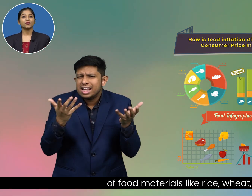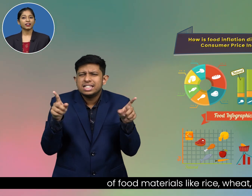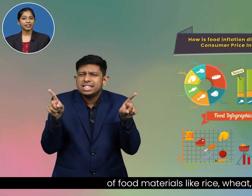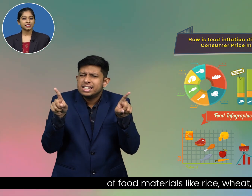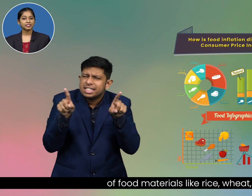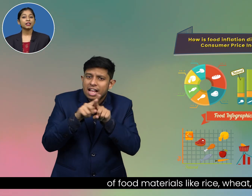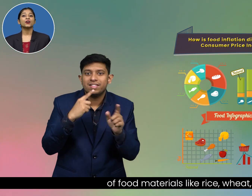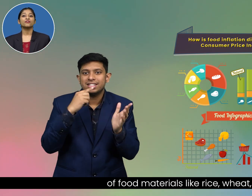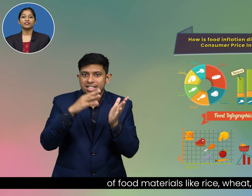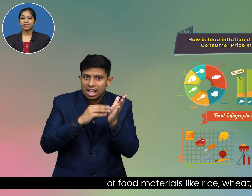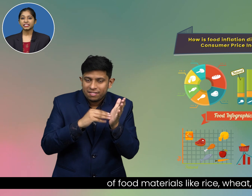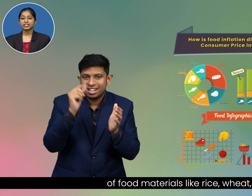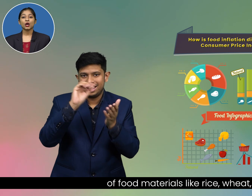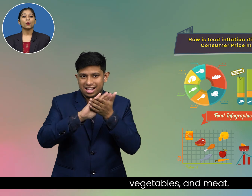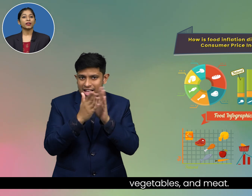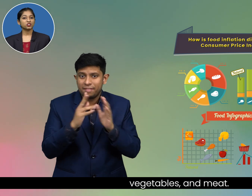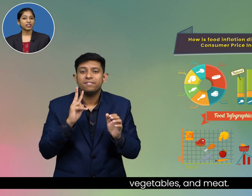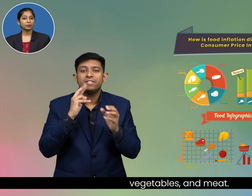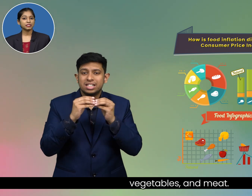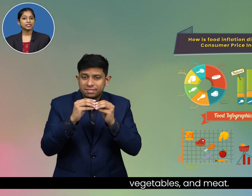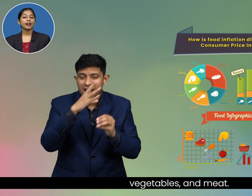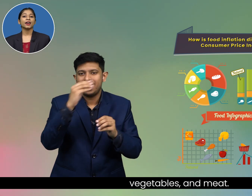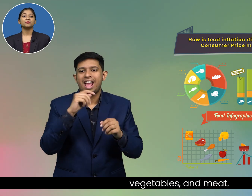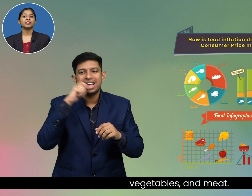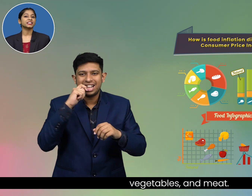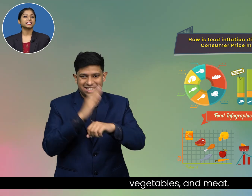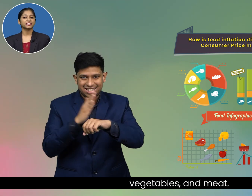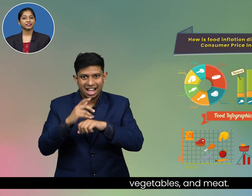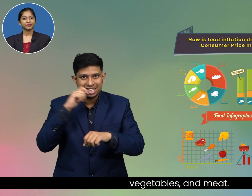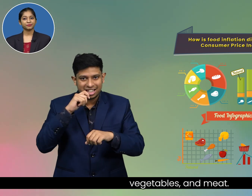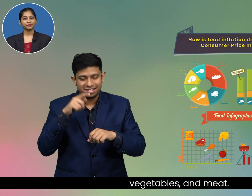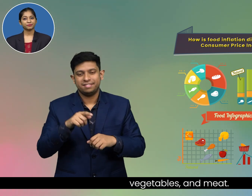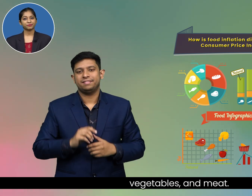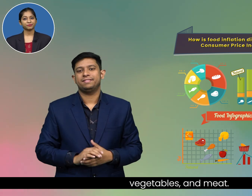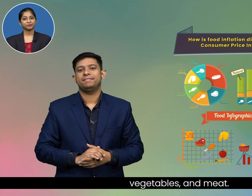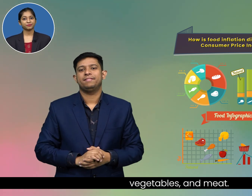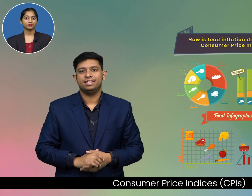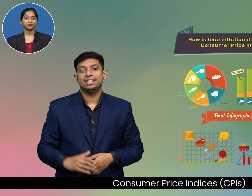like rice, wheat, vegetables and meat.